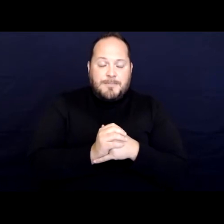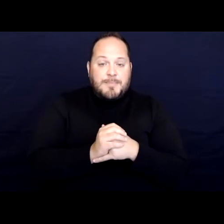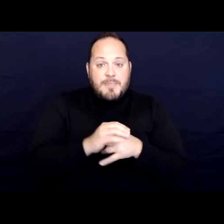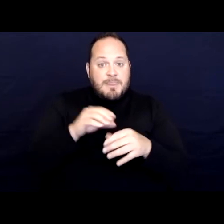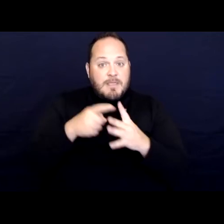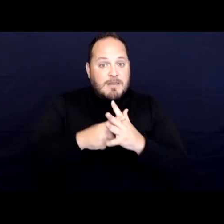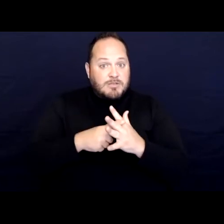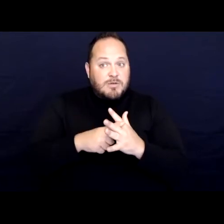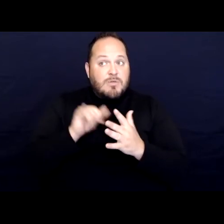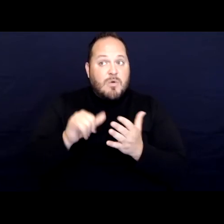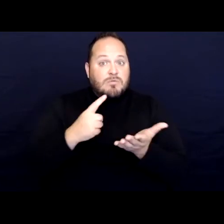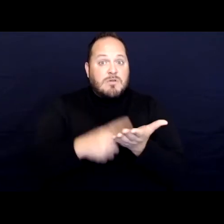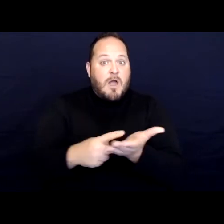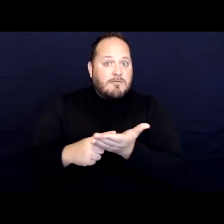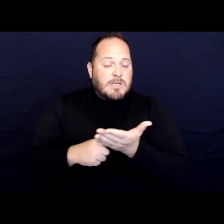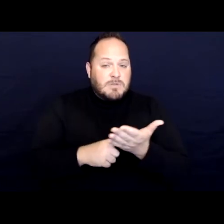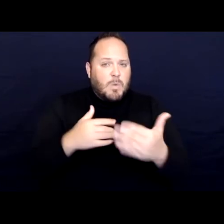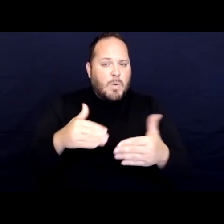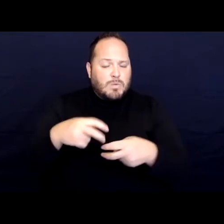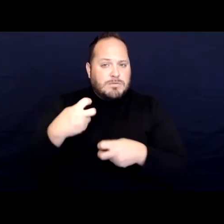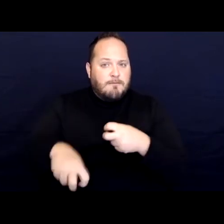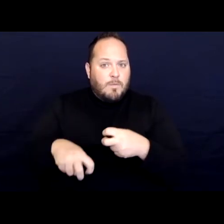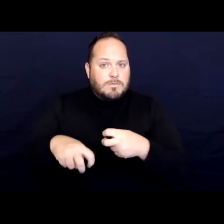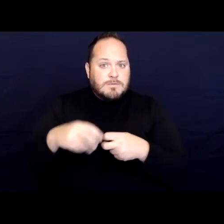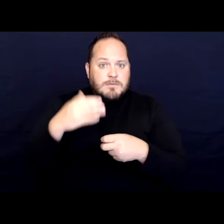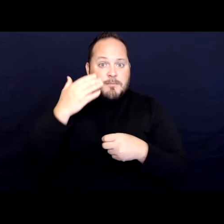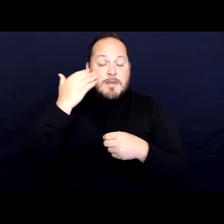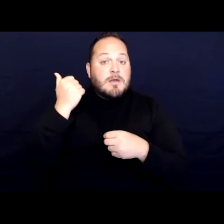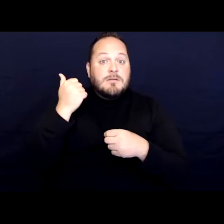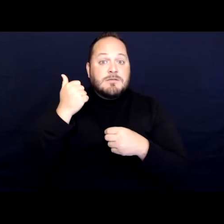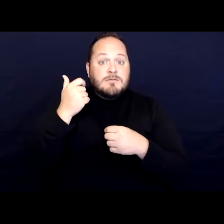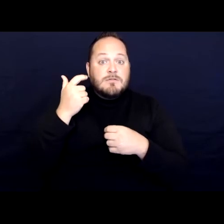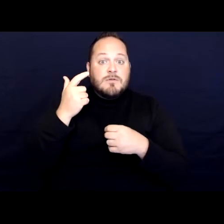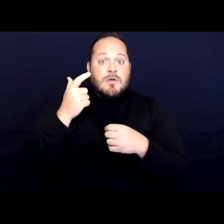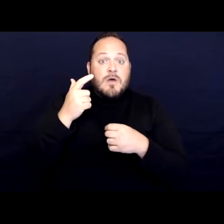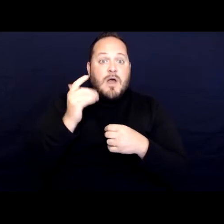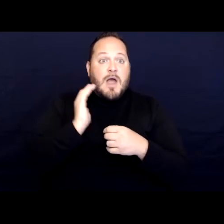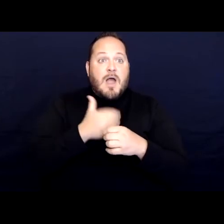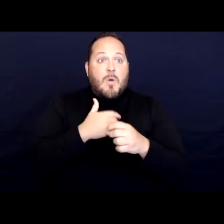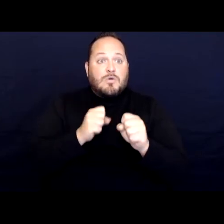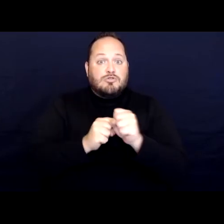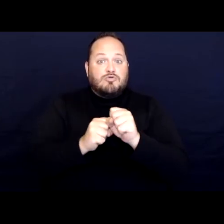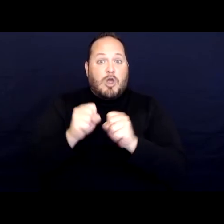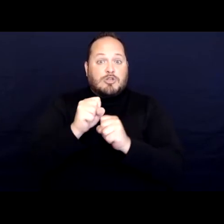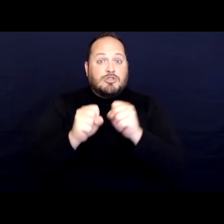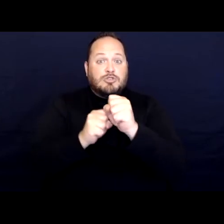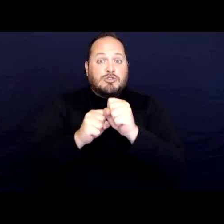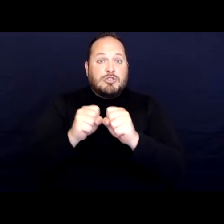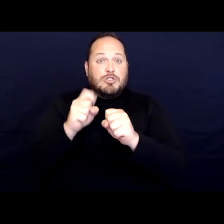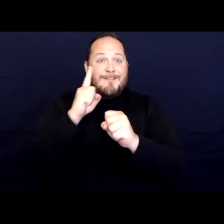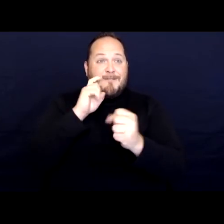conversations were very difficult to be had, because the structure for those partnerships weren't really in place.